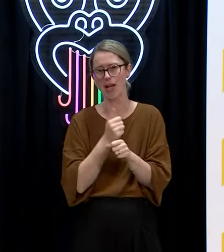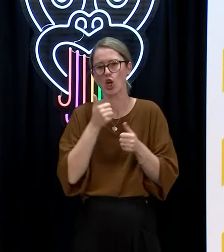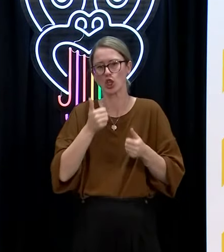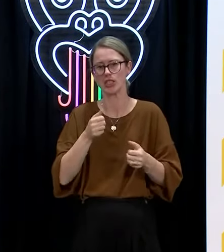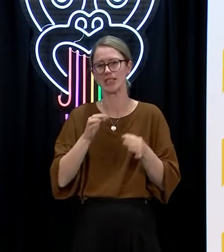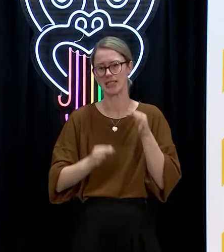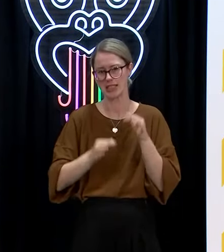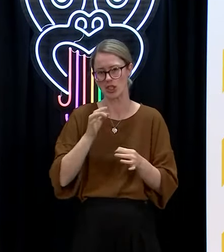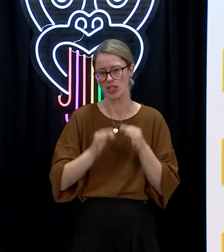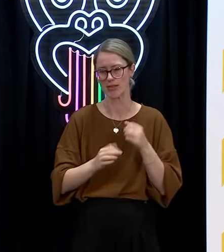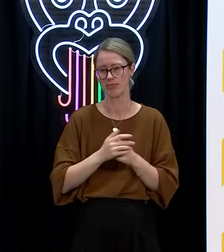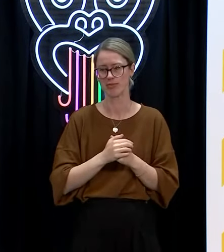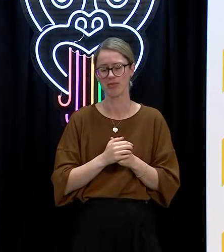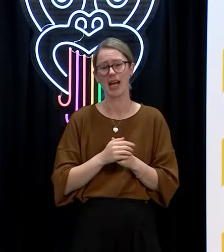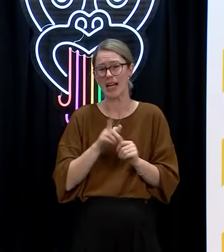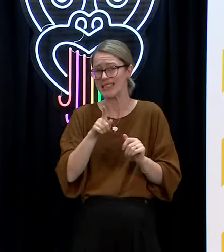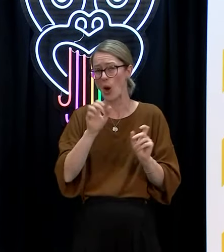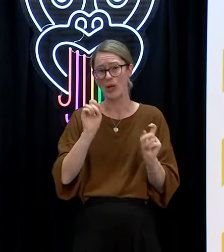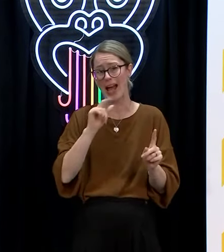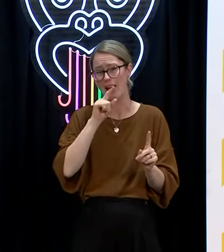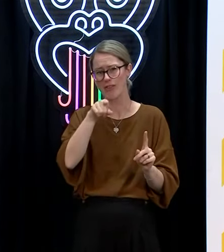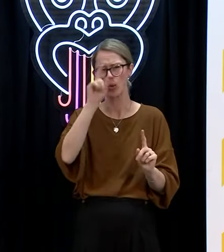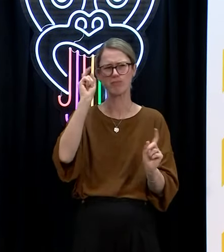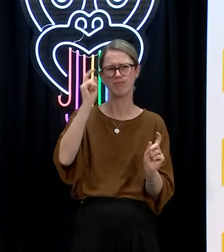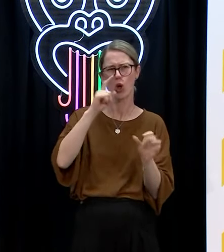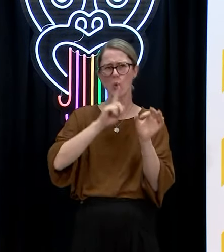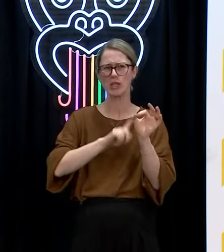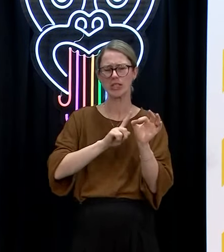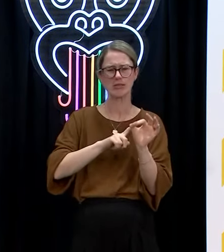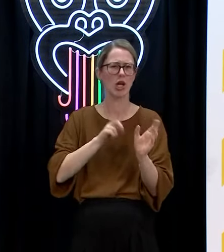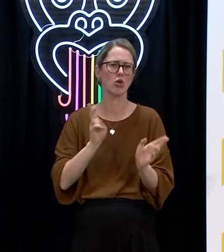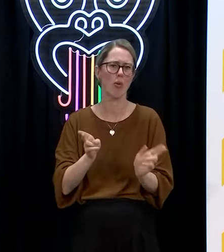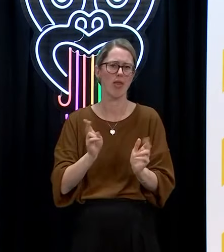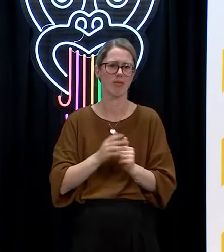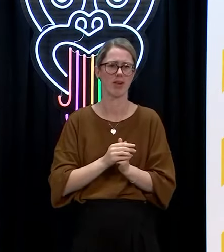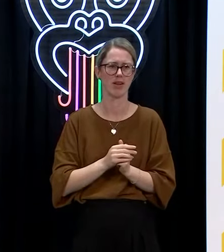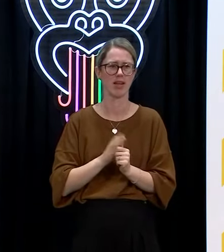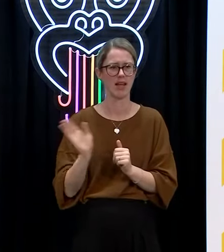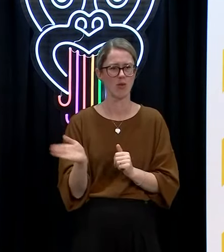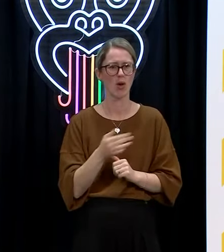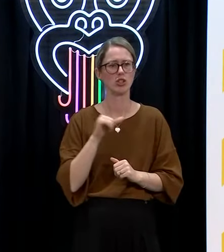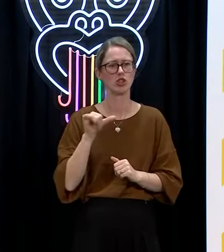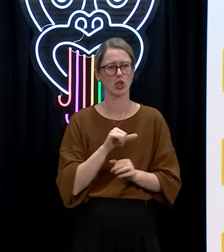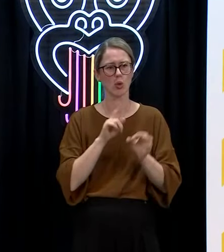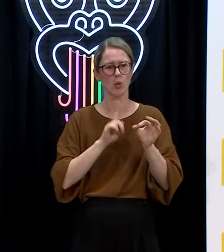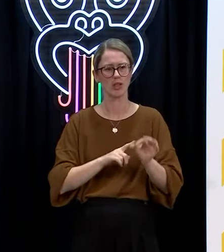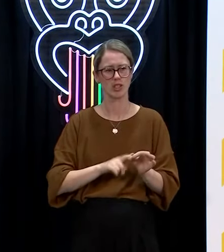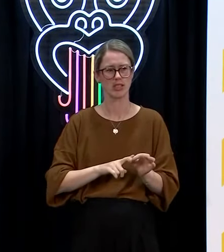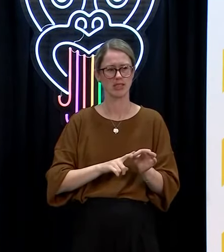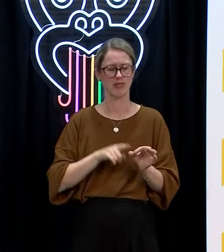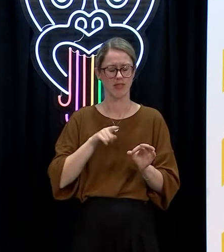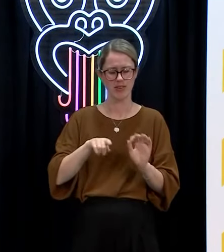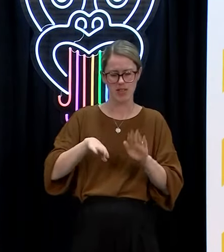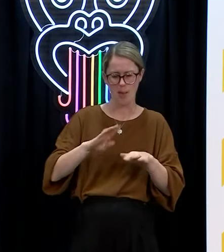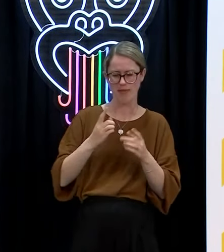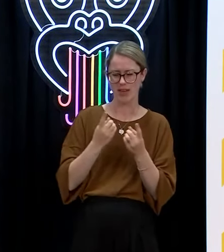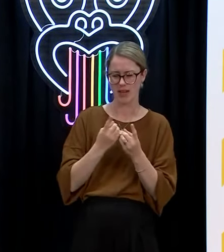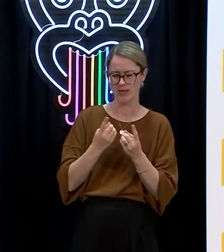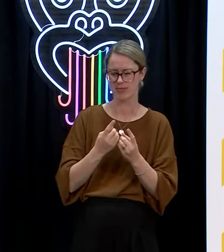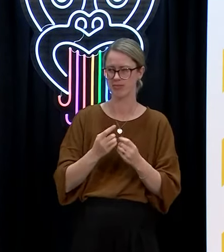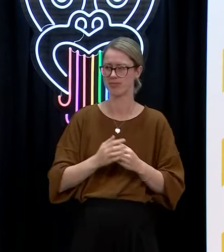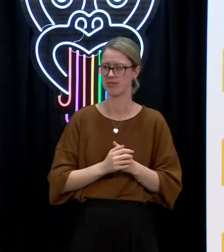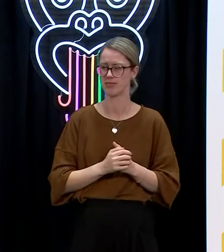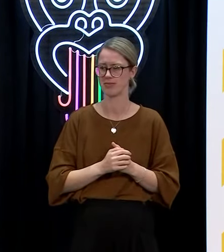informed decision. It's perfectly okay to have questions. I think everybody should have questions when it comes to these sorts of things,